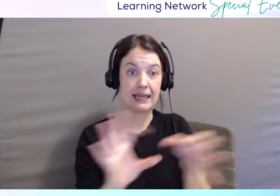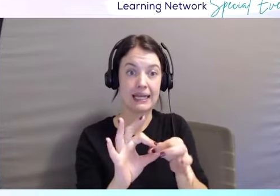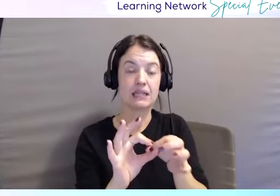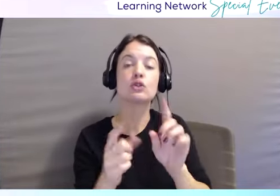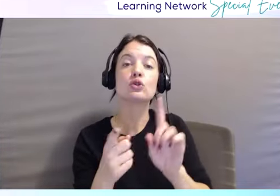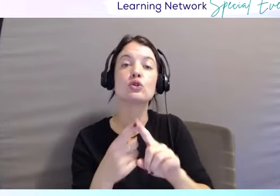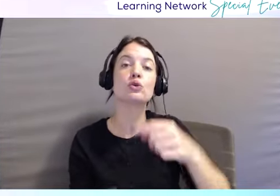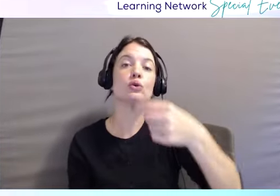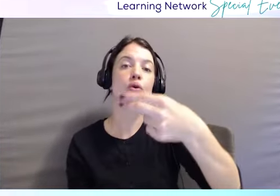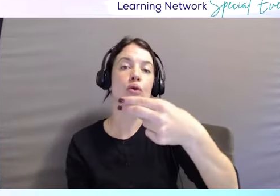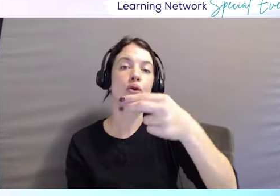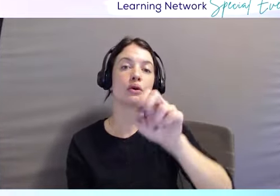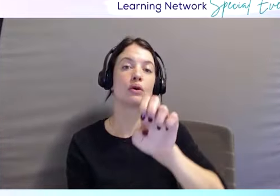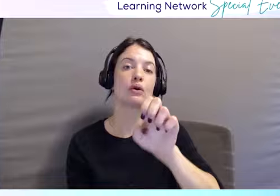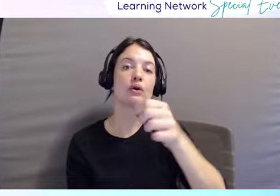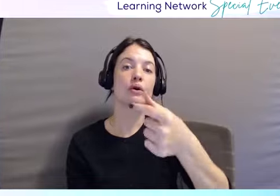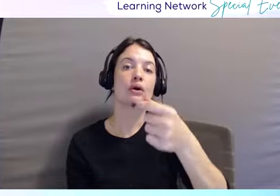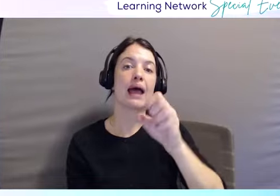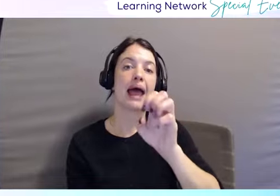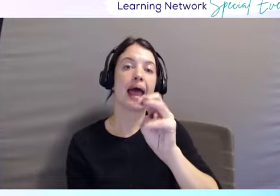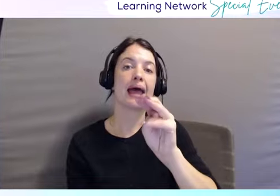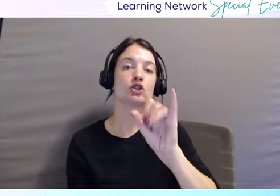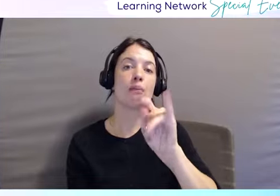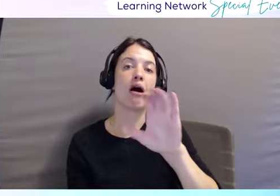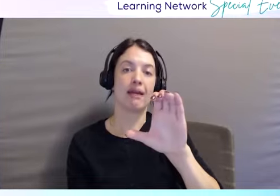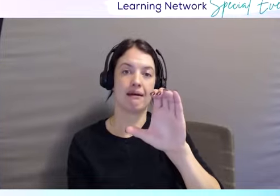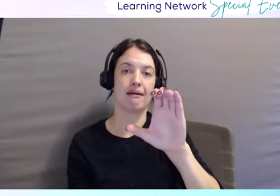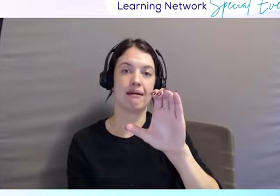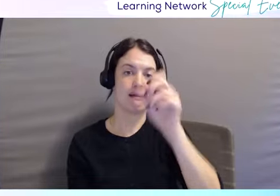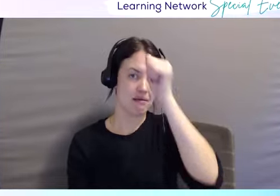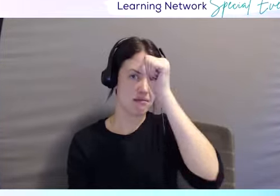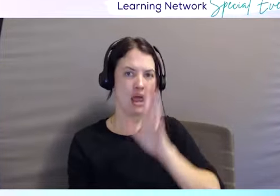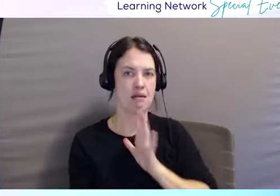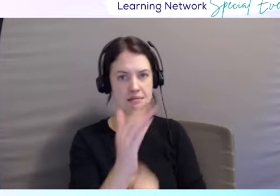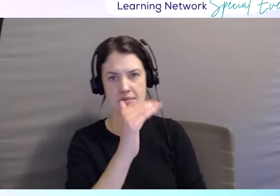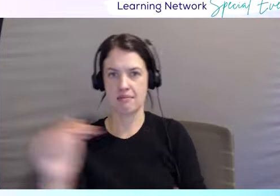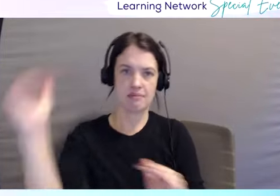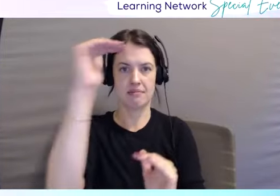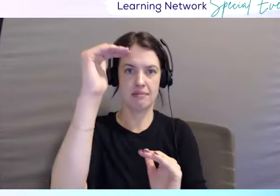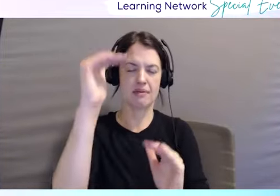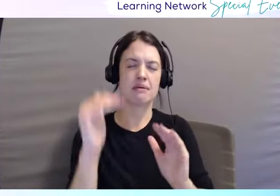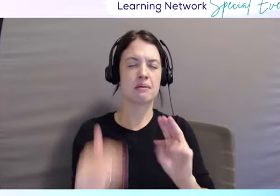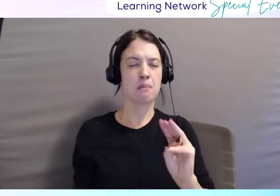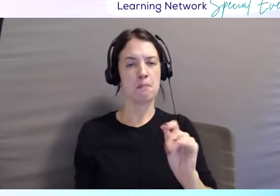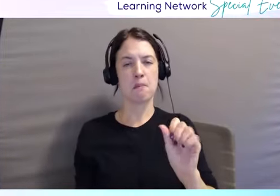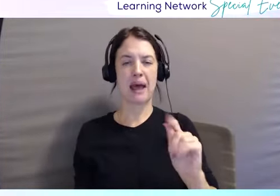masculinities, this kind of notion of masculinity in a traditional sense exhibiting or